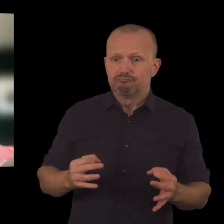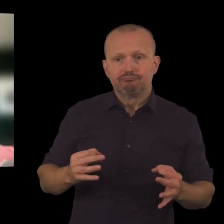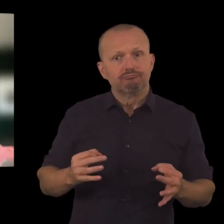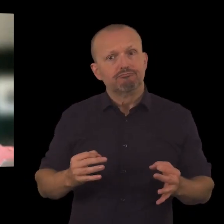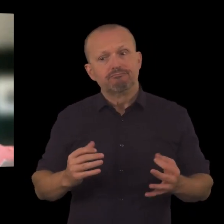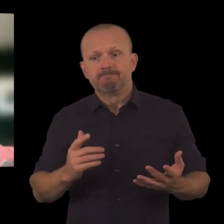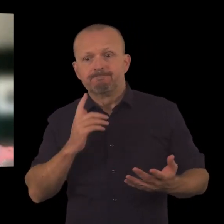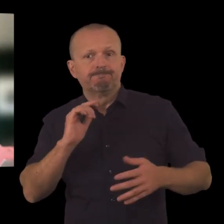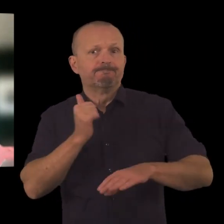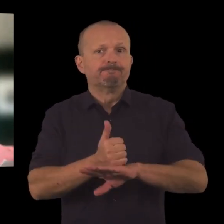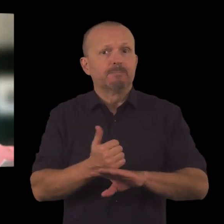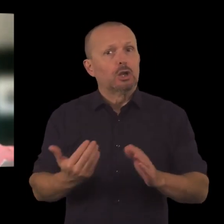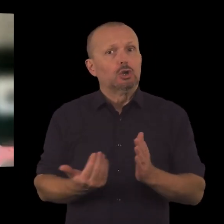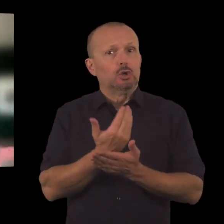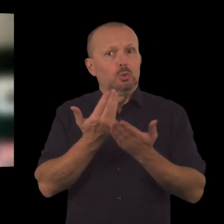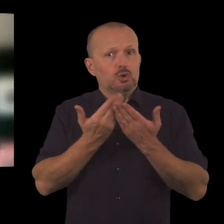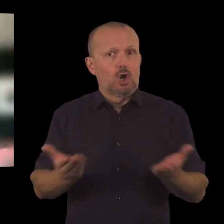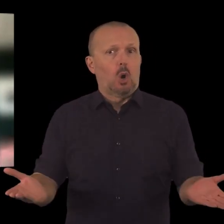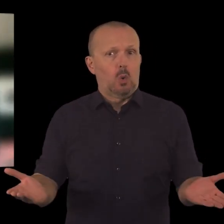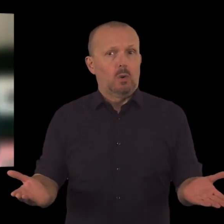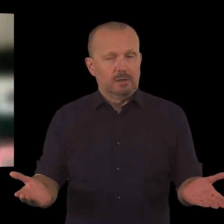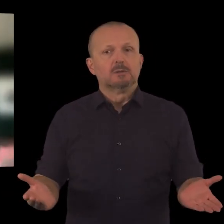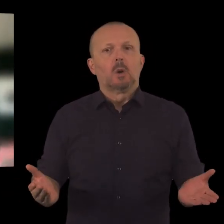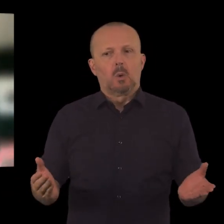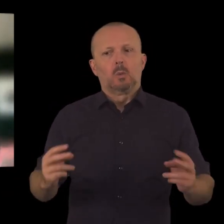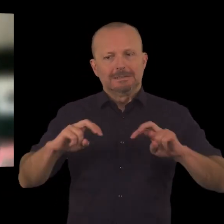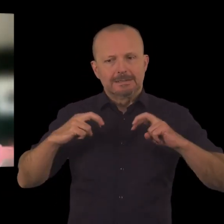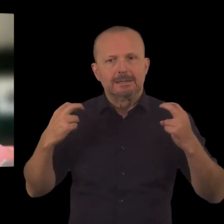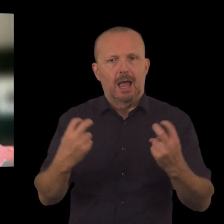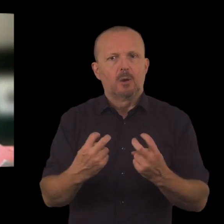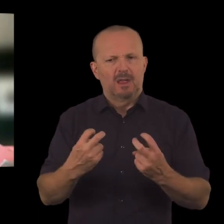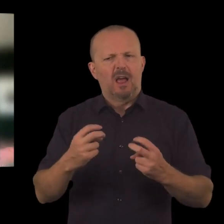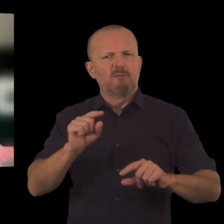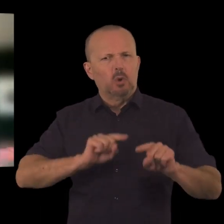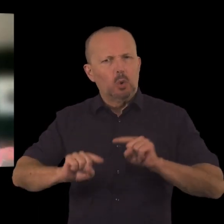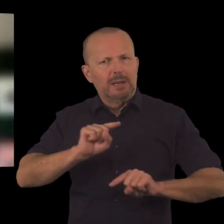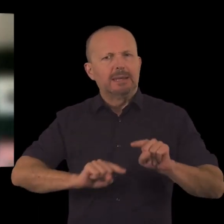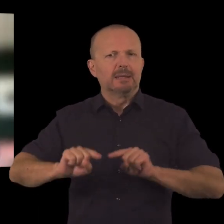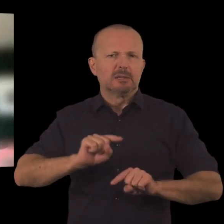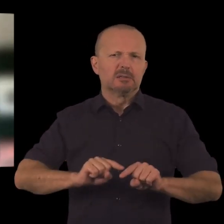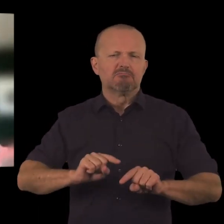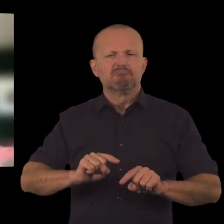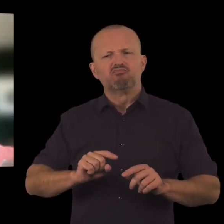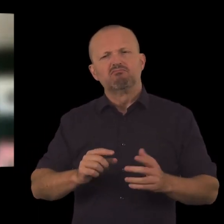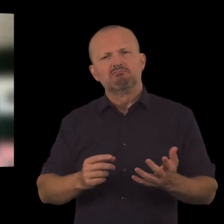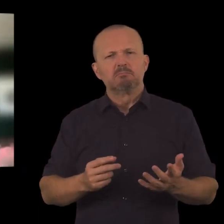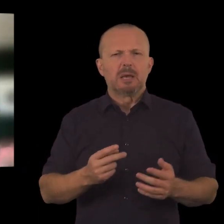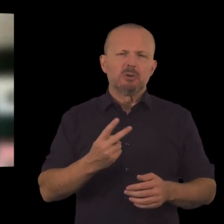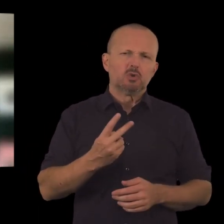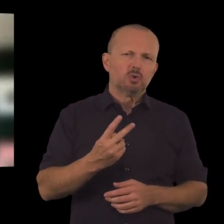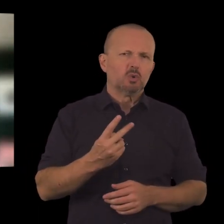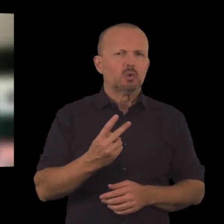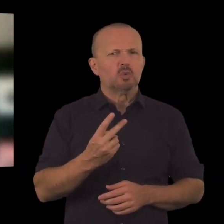So again, coming back to that idea of, everyone is in this room with lots of skills, and what does that actually look like? Like, how do